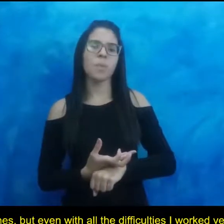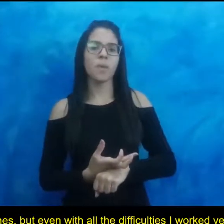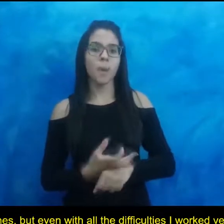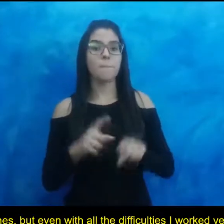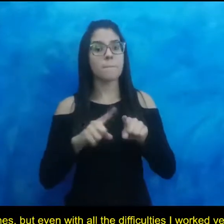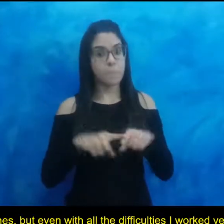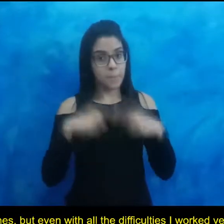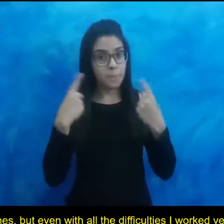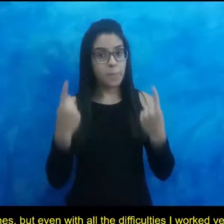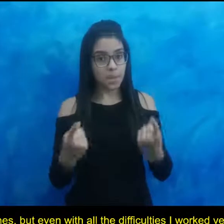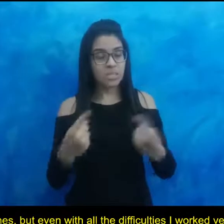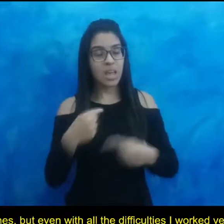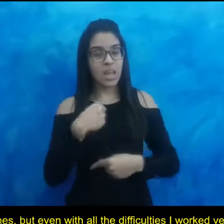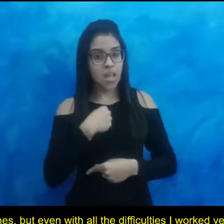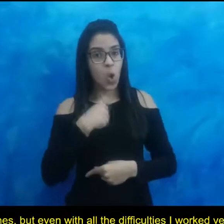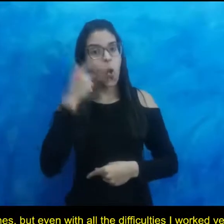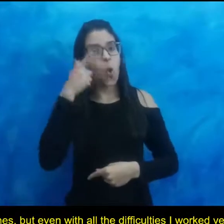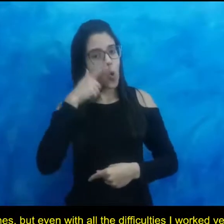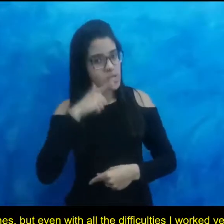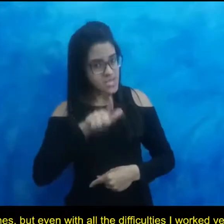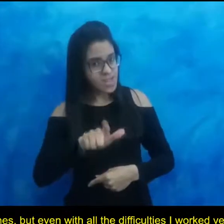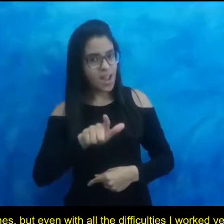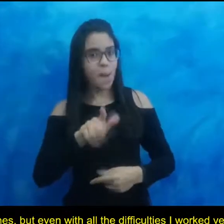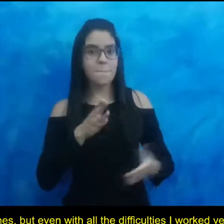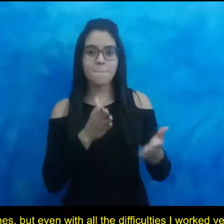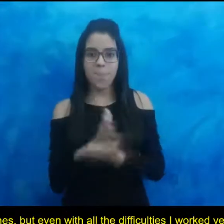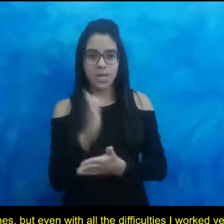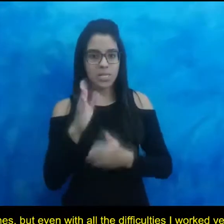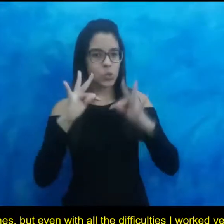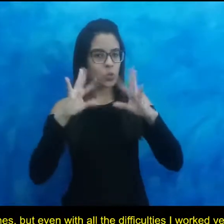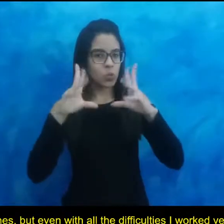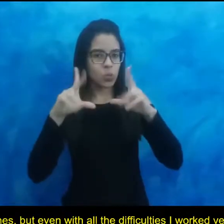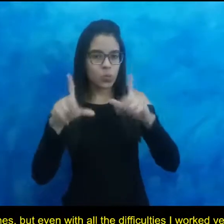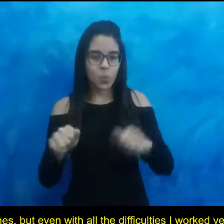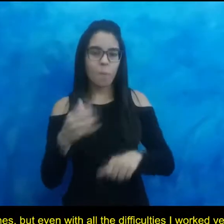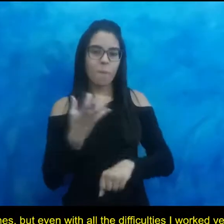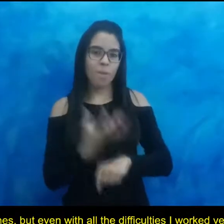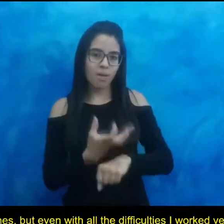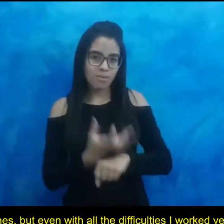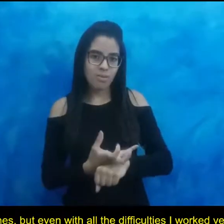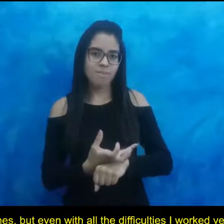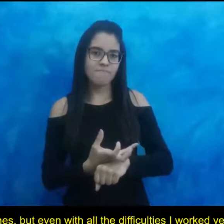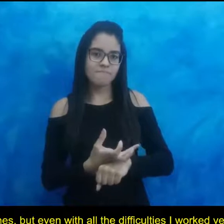and studied a lot and passed in all subjects.